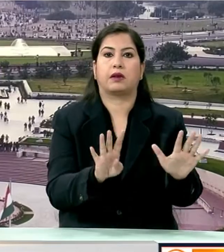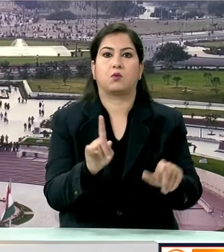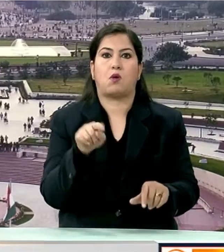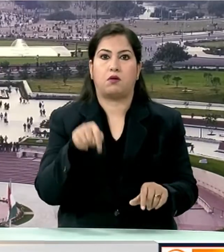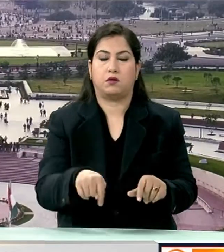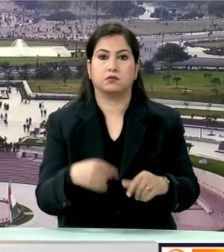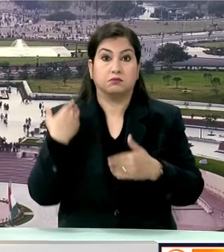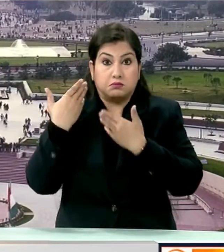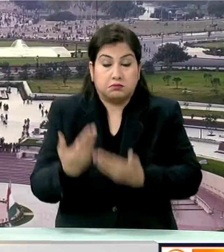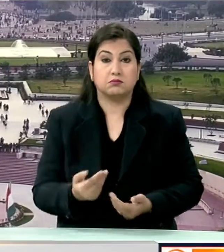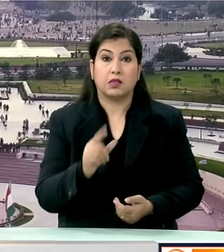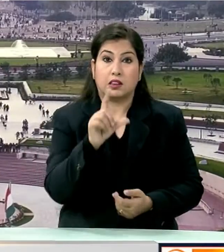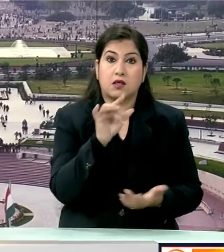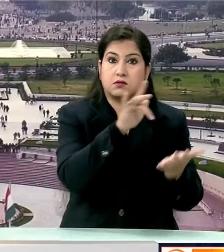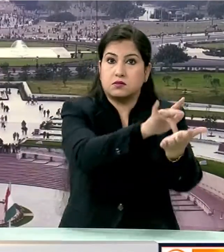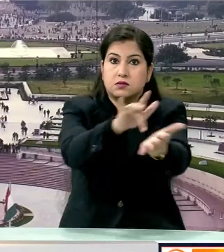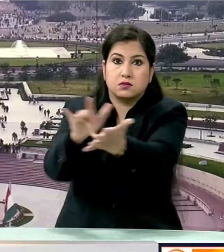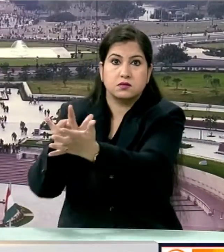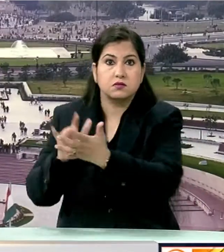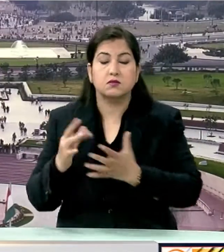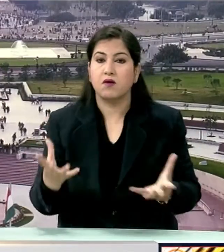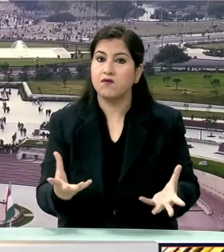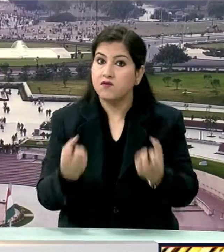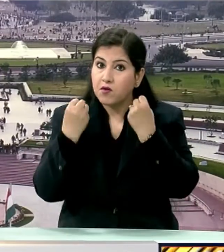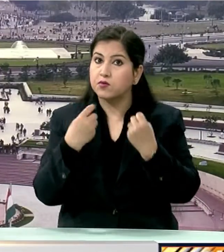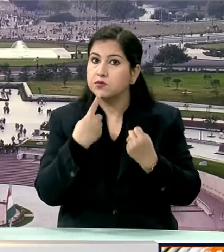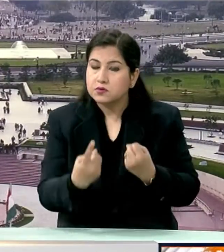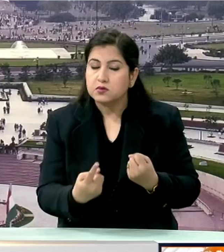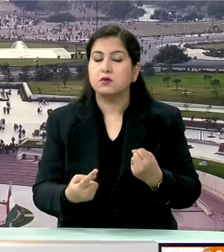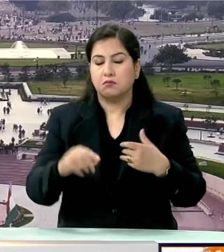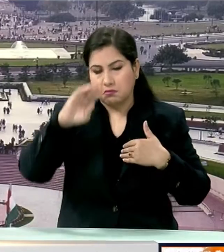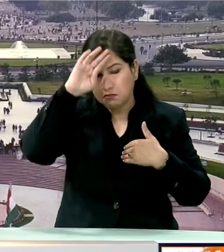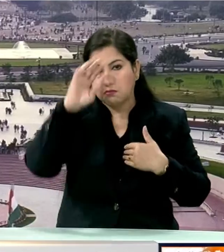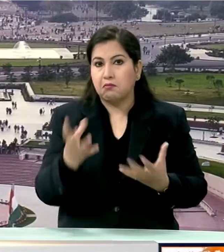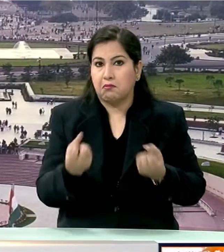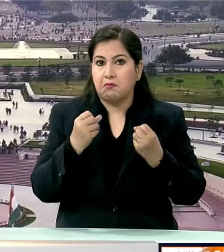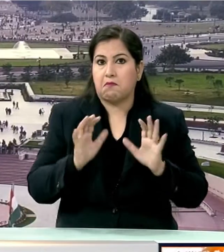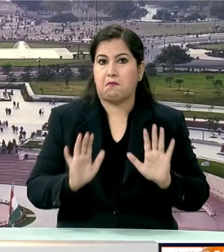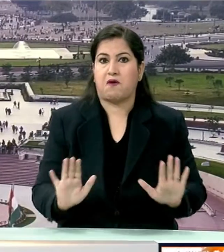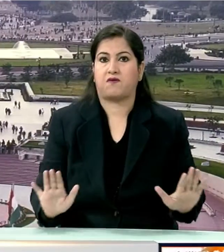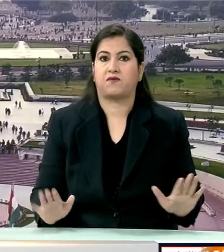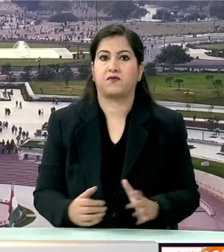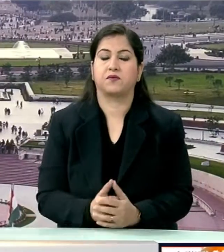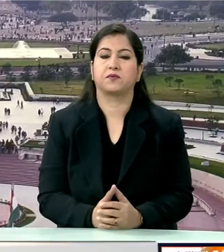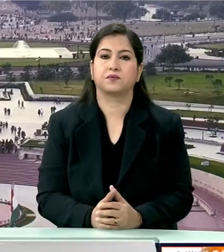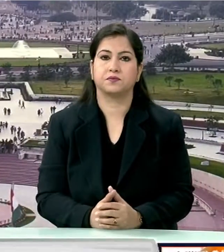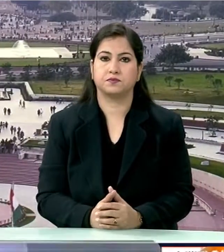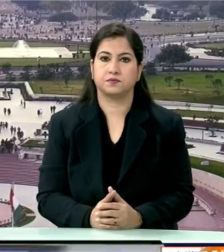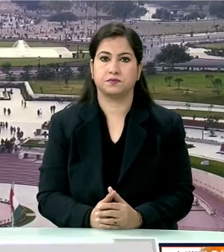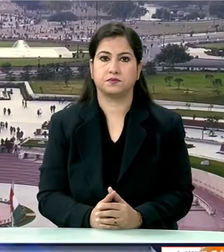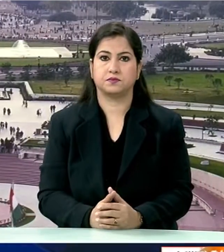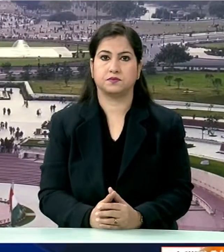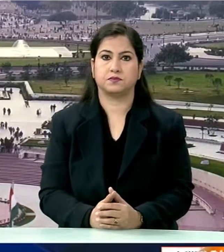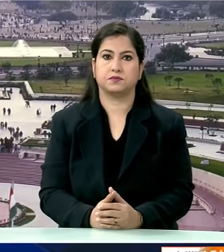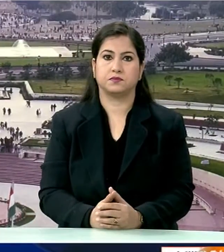far, 10 states, including California and New York, have confirmed or presumed coronavirus cases.